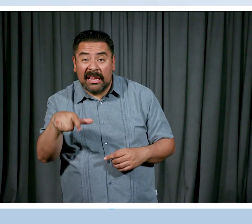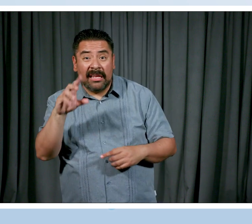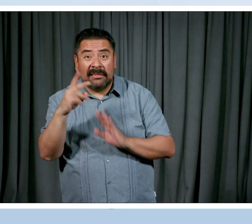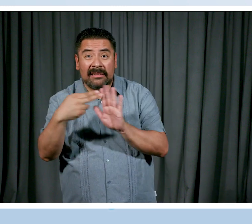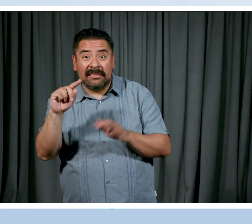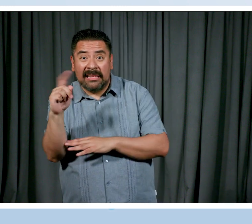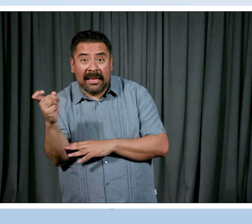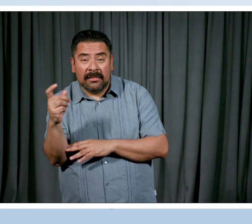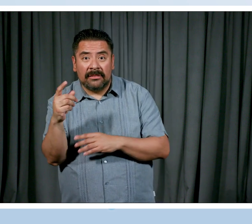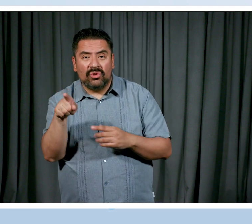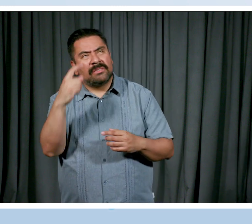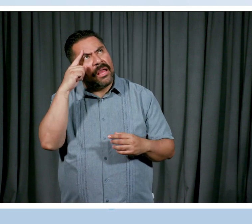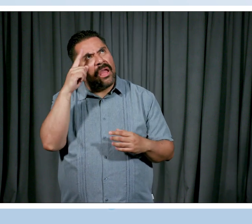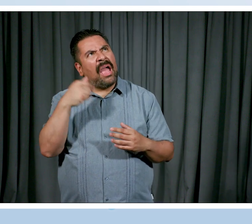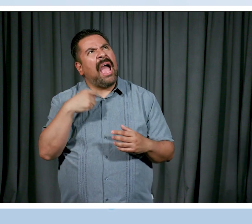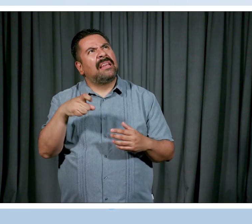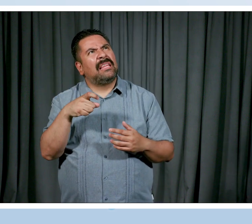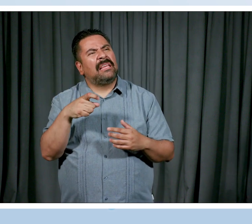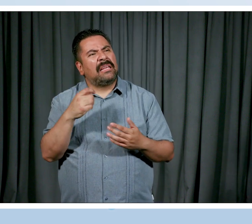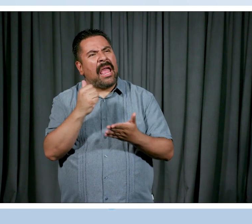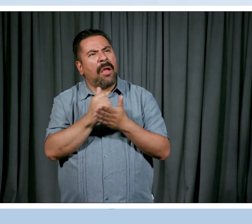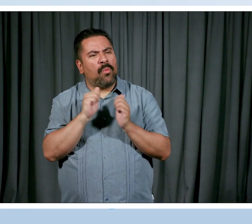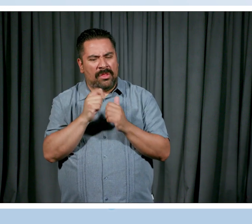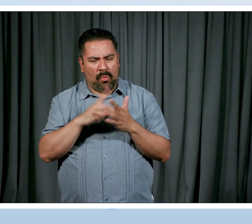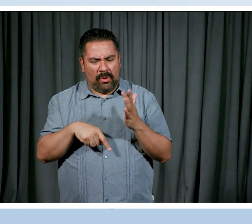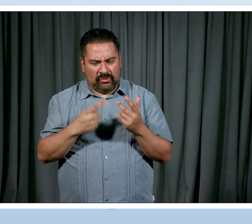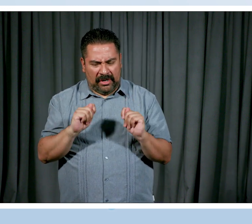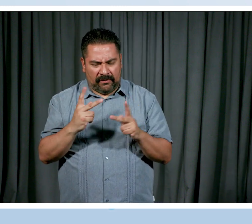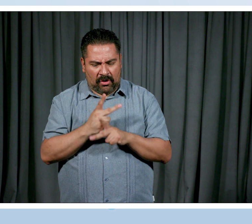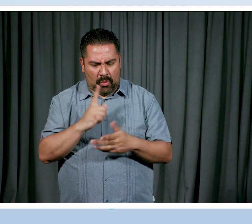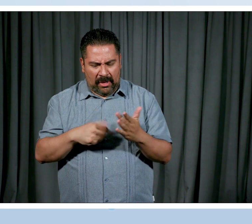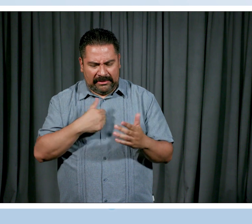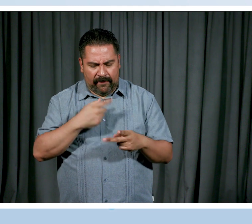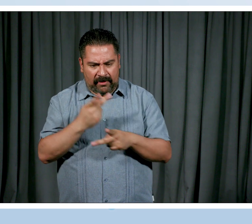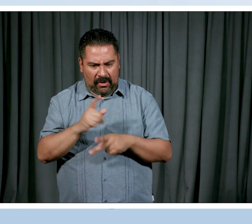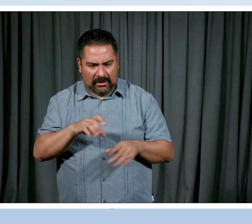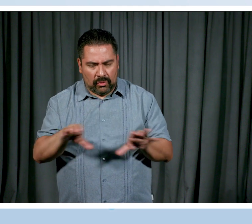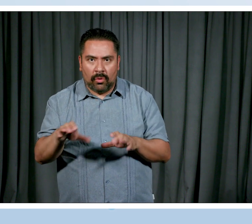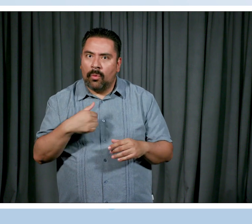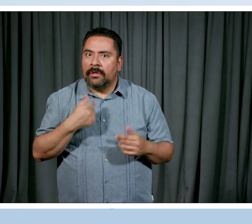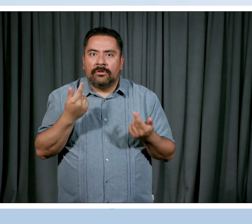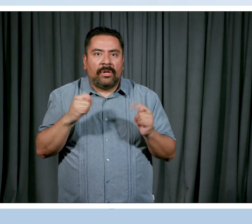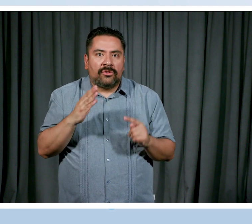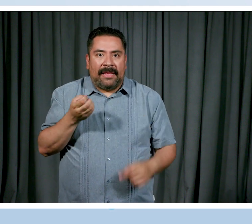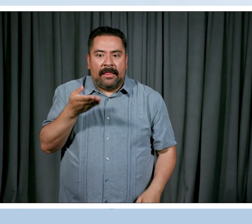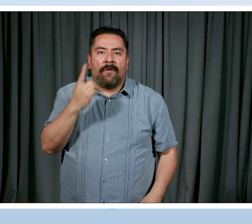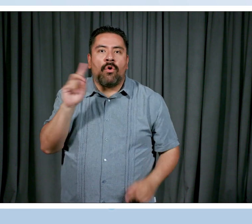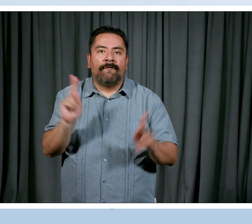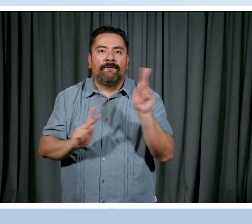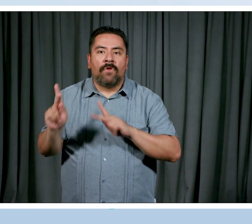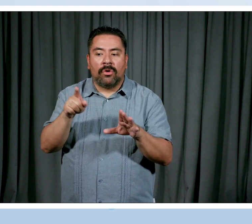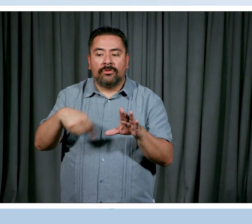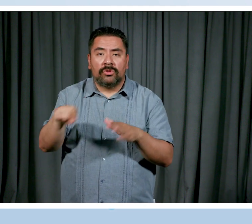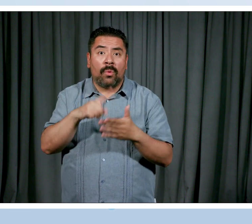like, I need some help today thinking about what self-care I should do. We are, really just trying to be that for folks. And so what